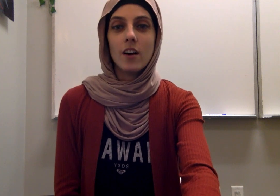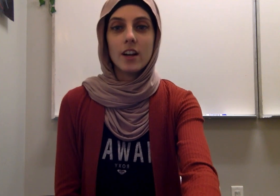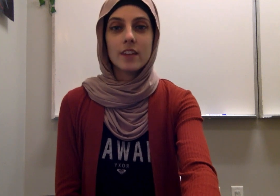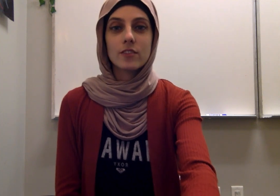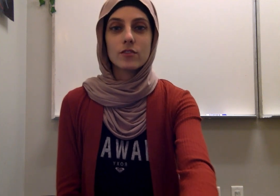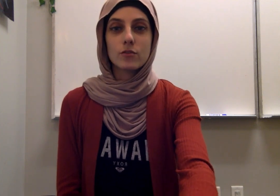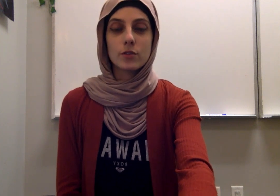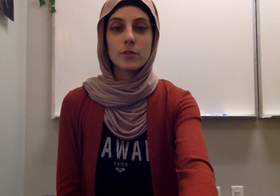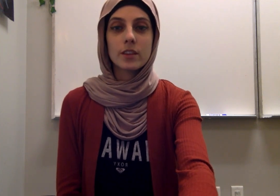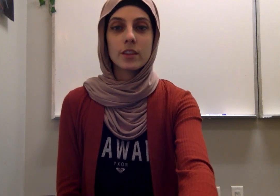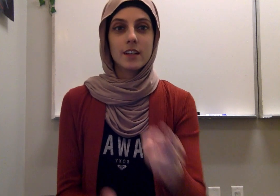Honest, truth.